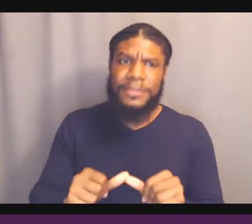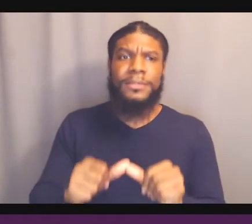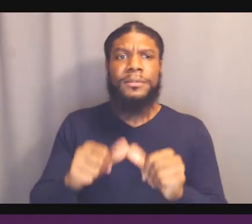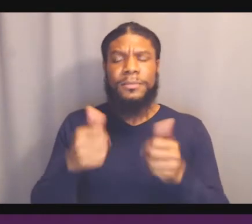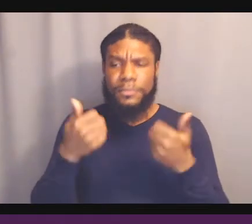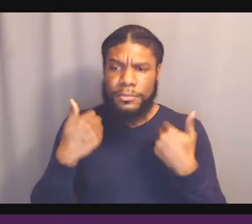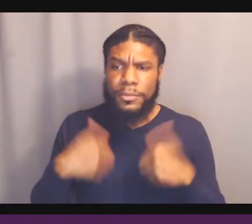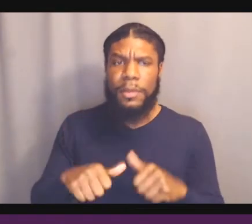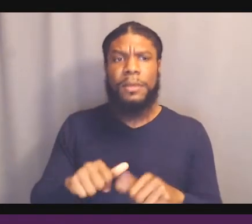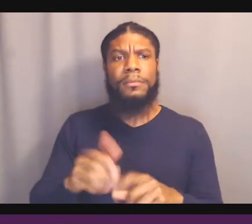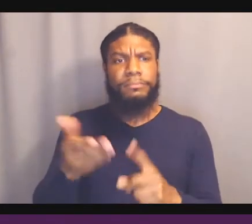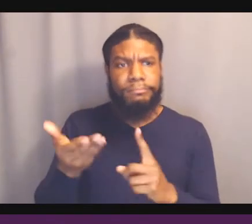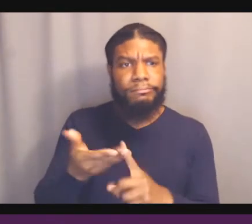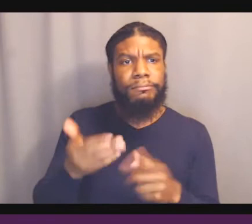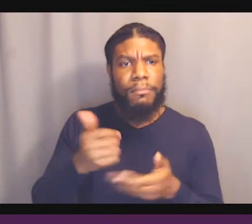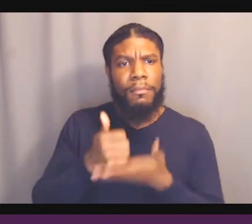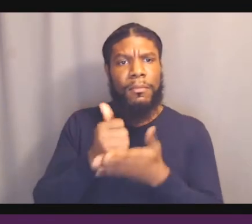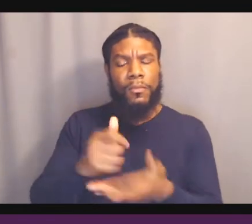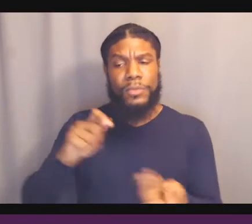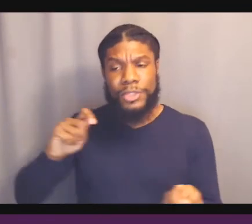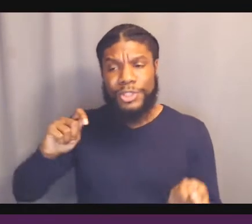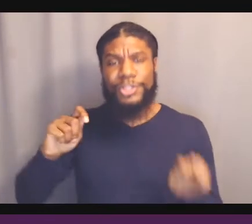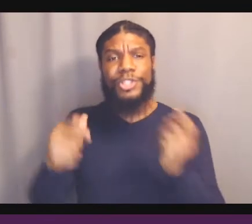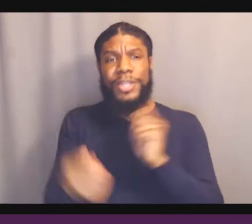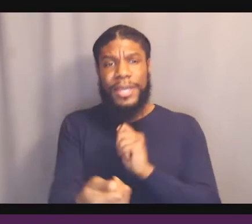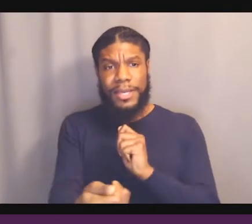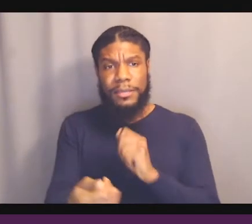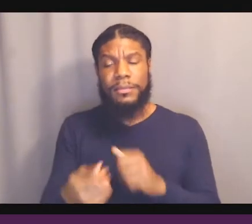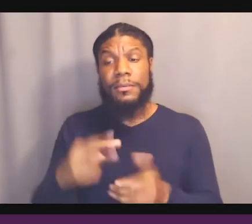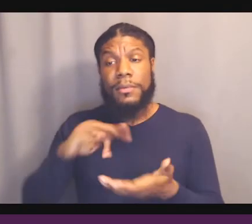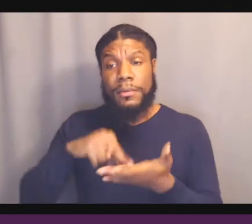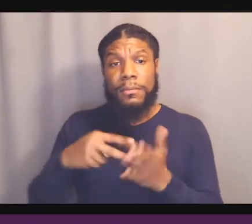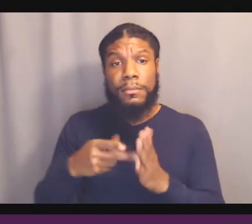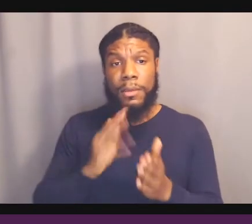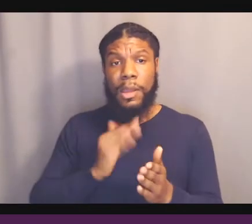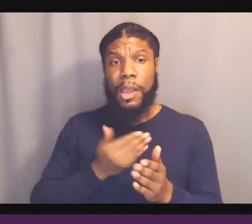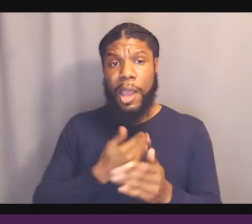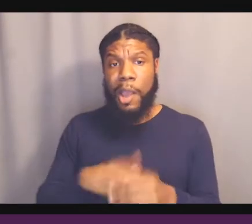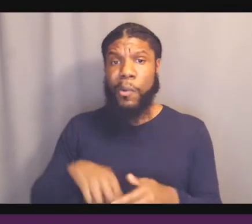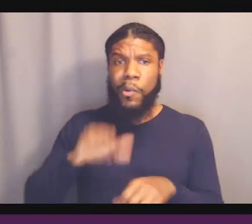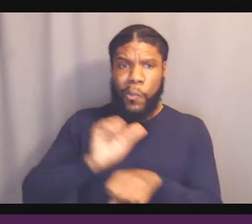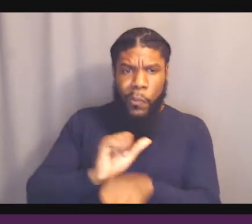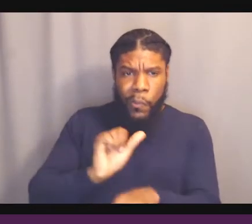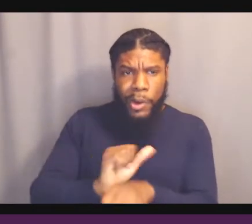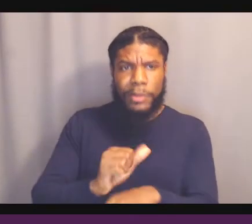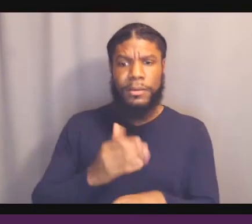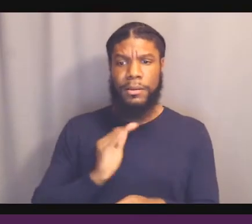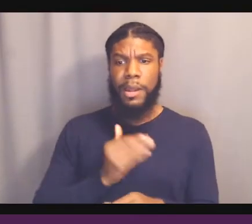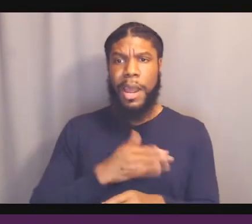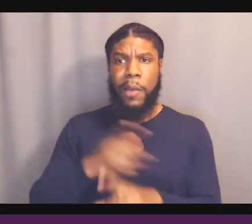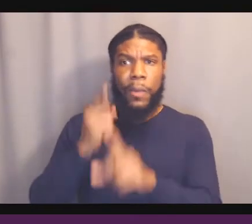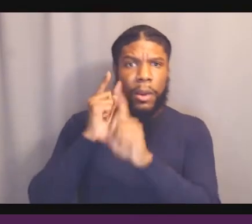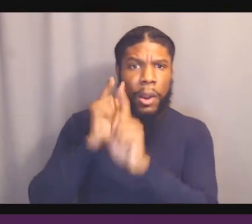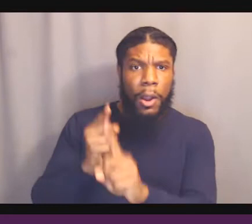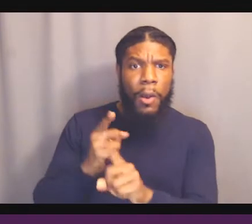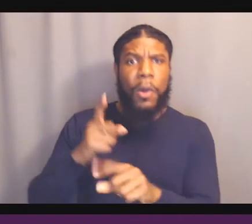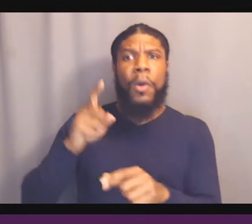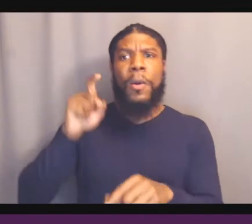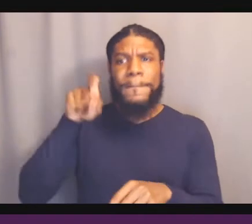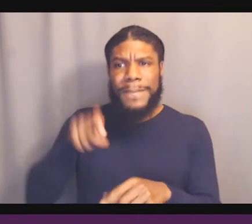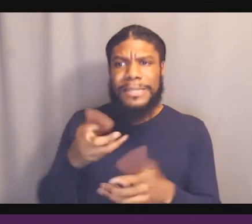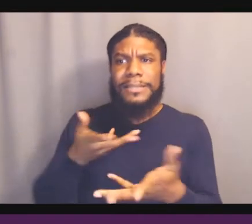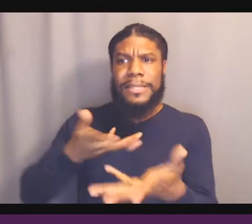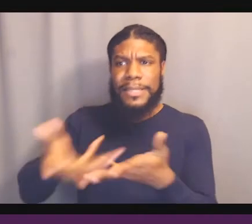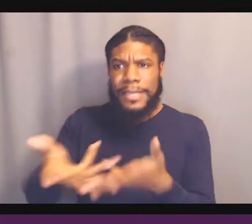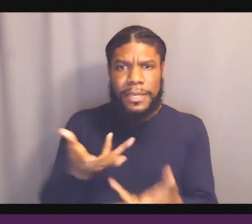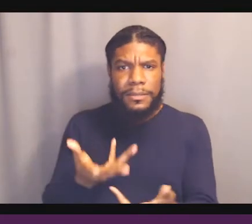coming. We have to be deliberate and intentional in engaging them. It's right there in the text,